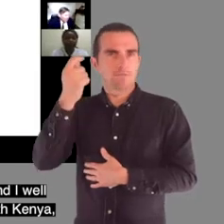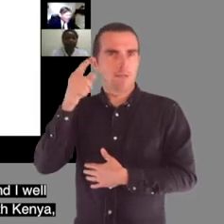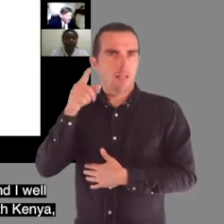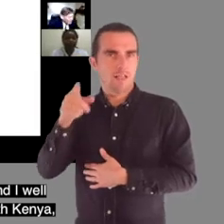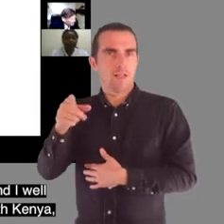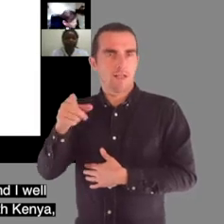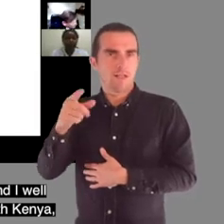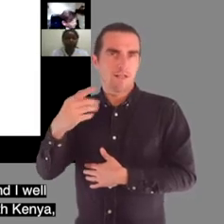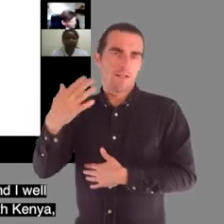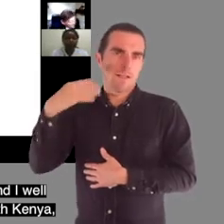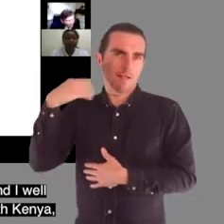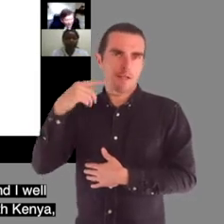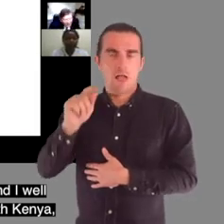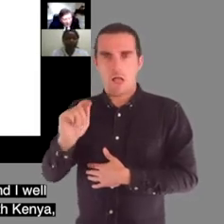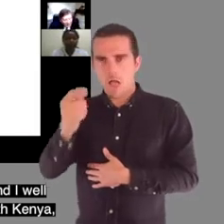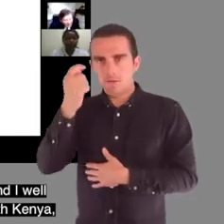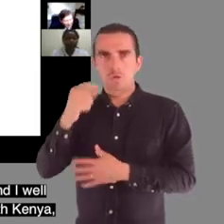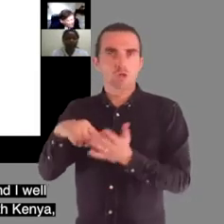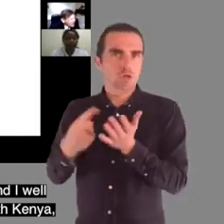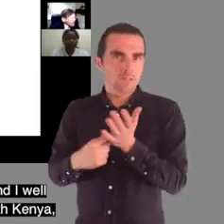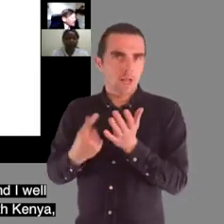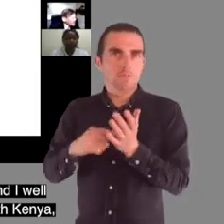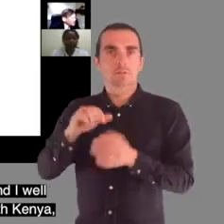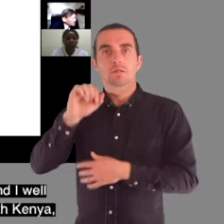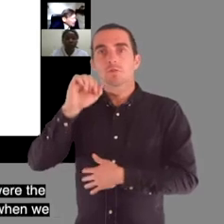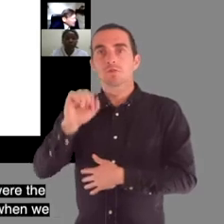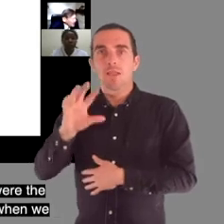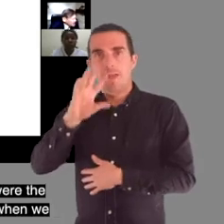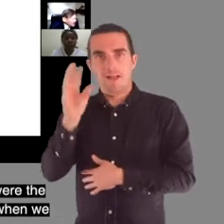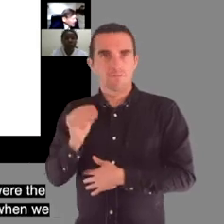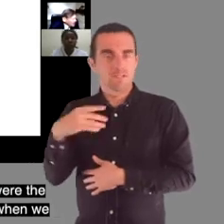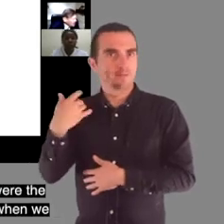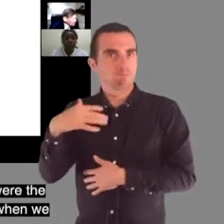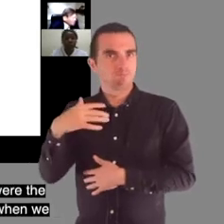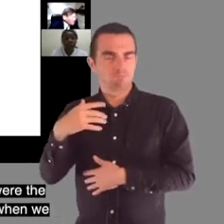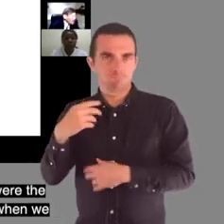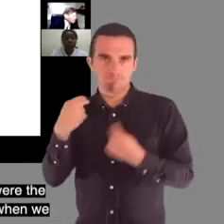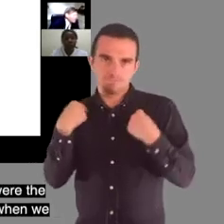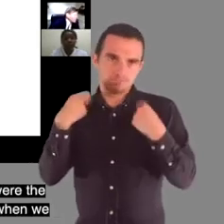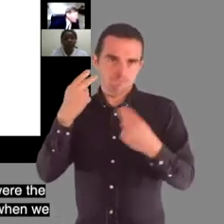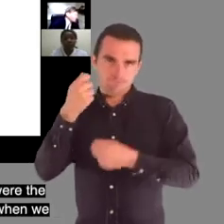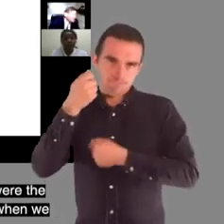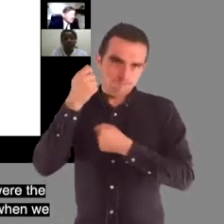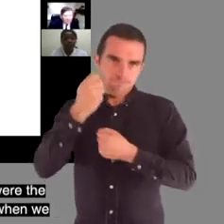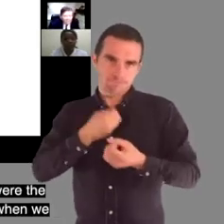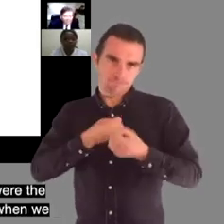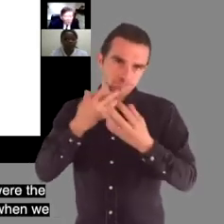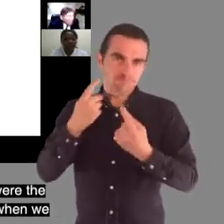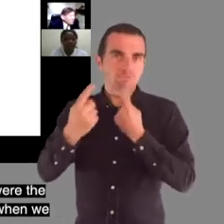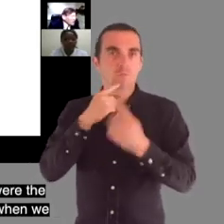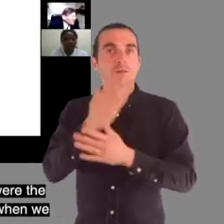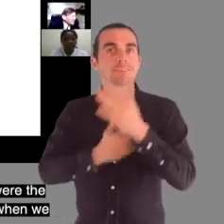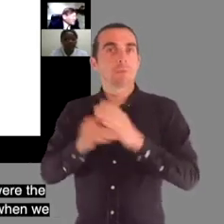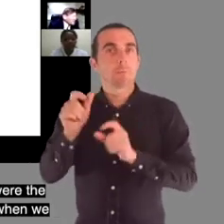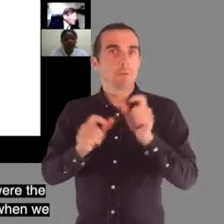well remember comrades from both Kenya, Uganda and South Africa who were the main voices of disabled people when